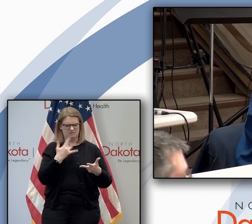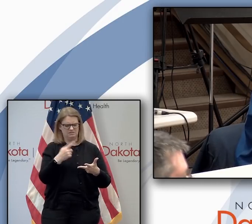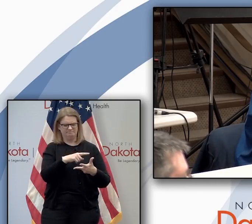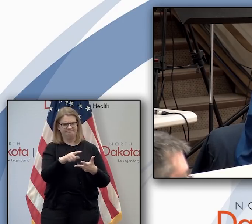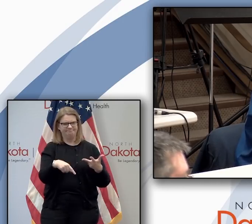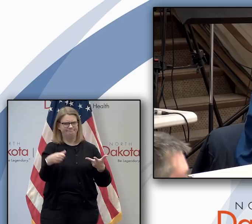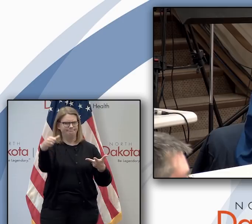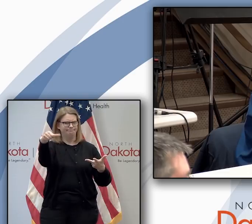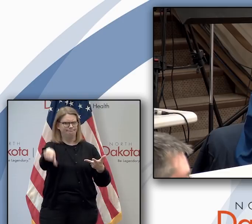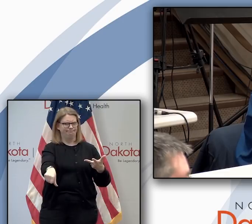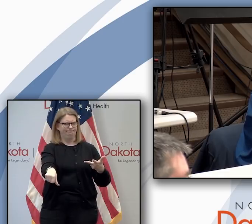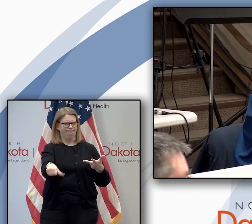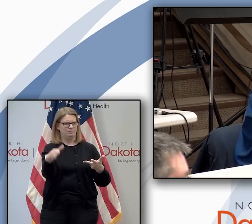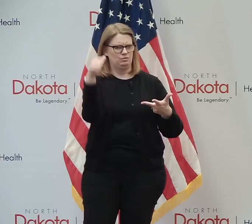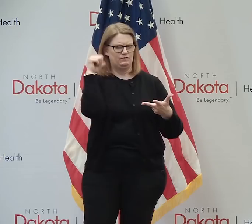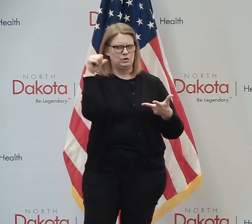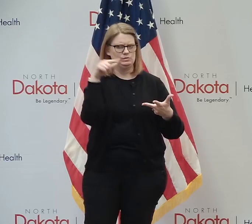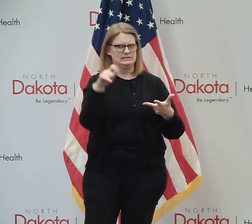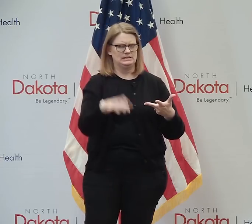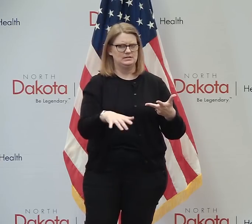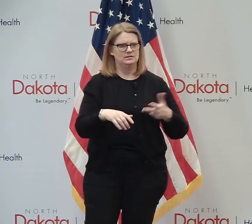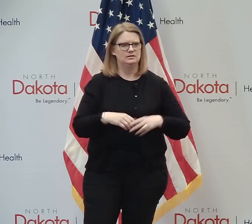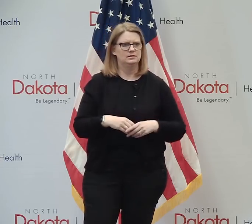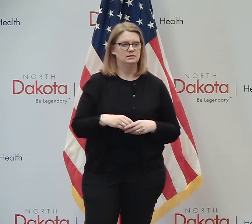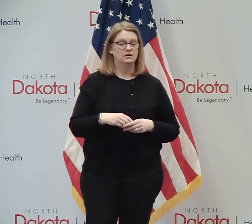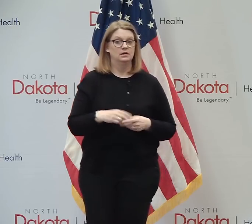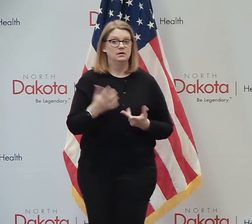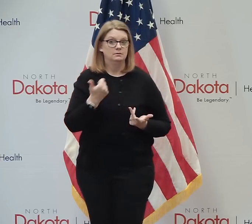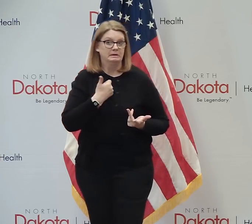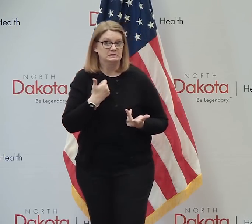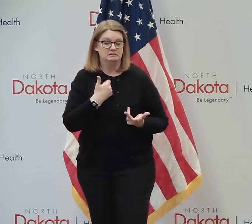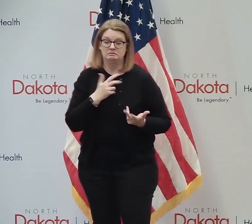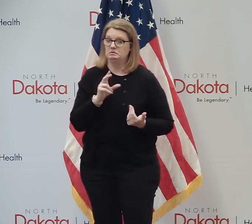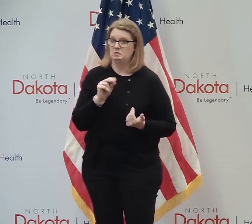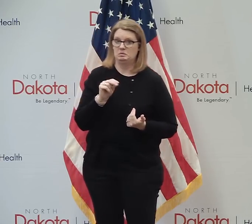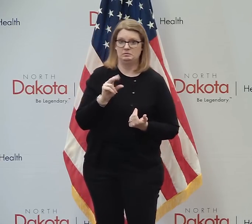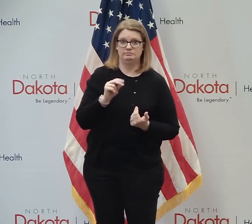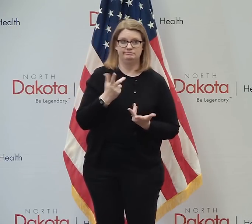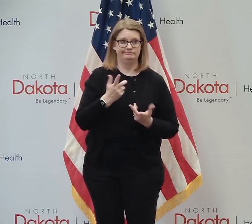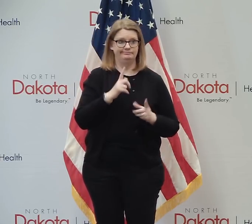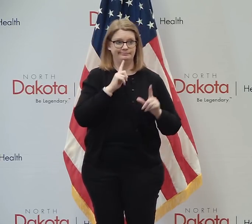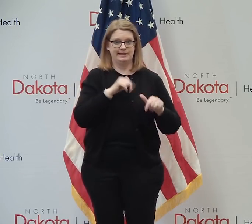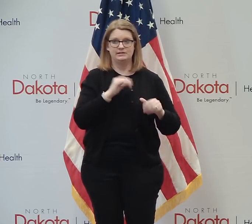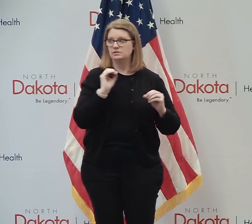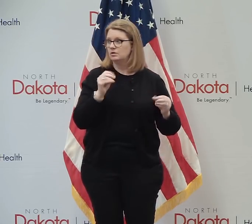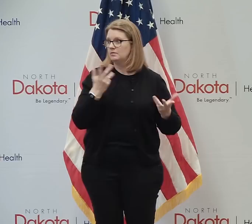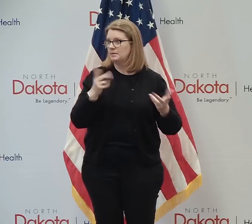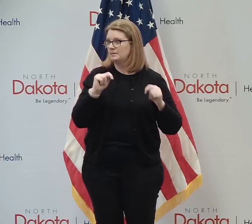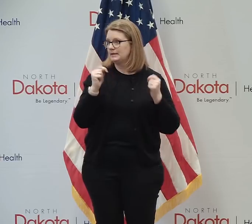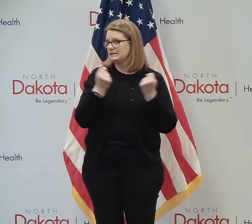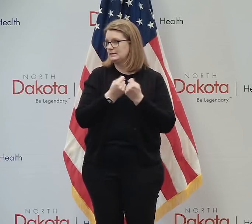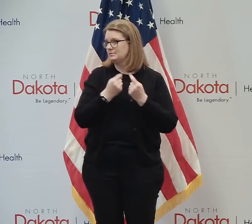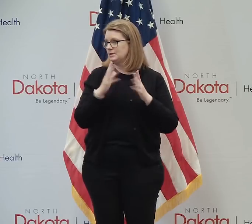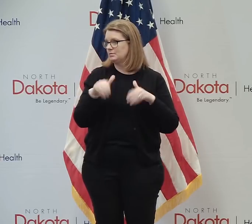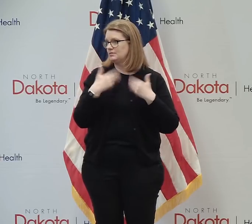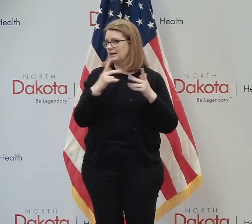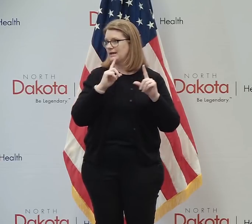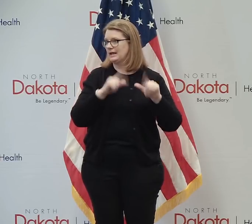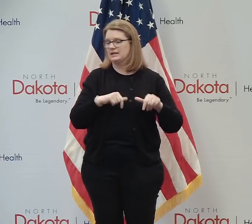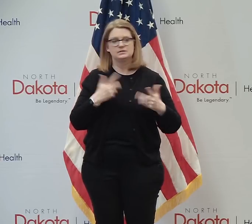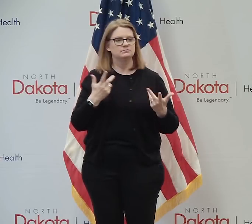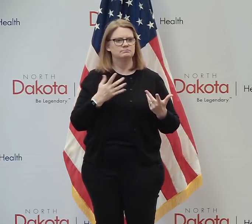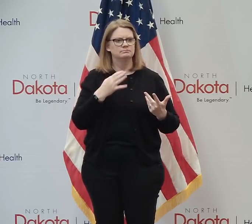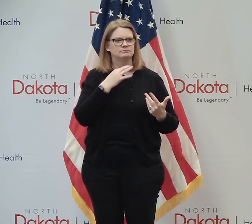why they were at the time refusing? I haven't personally, and I don't have an answer for you, and maybe my team can get one here, because